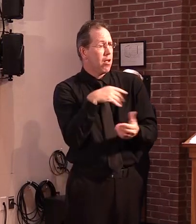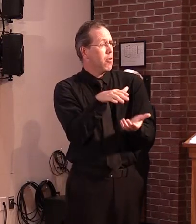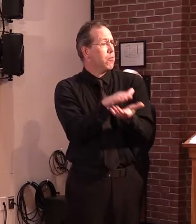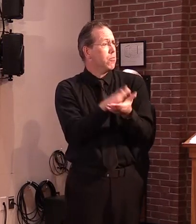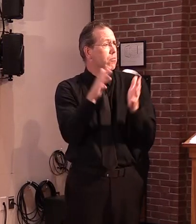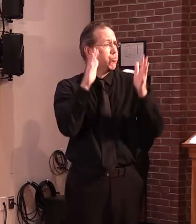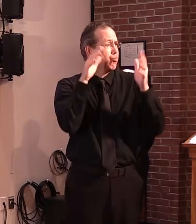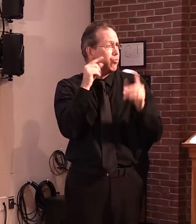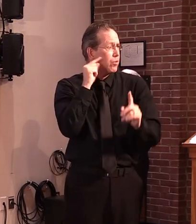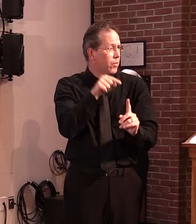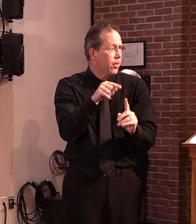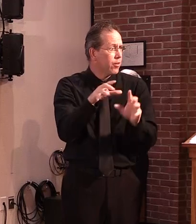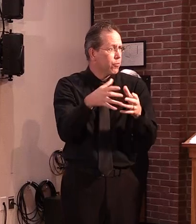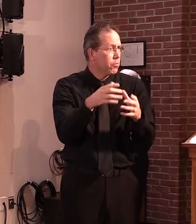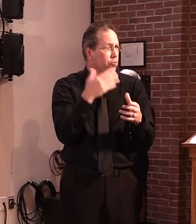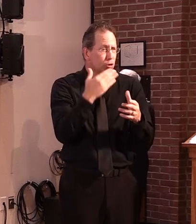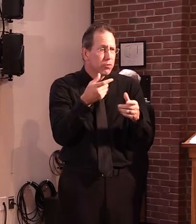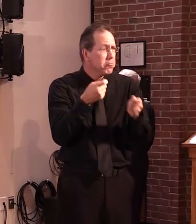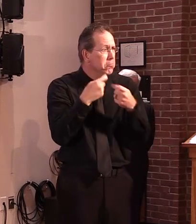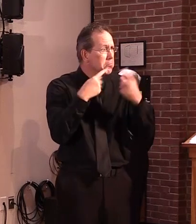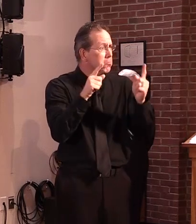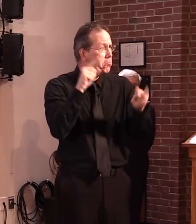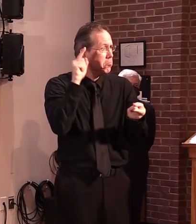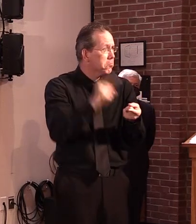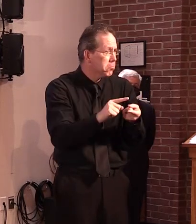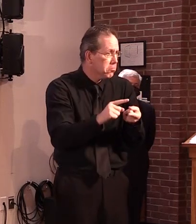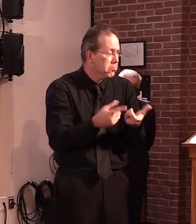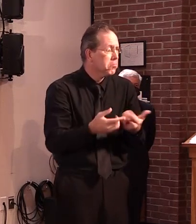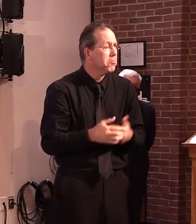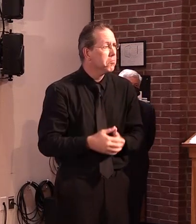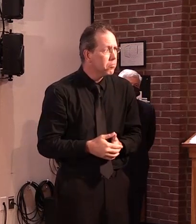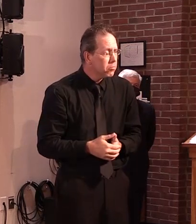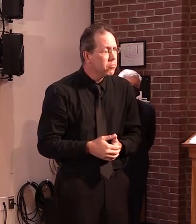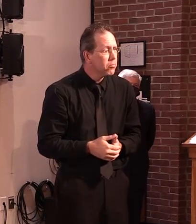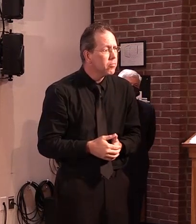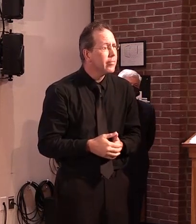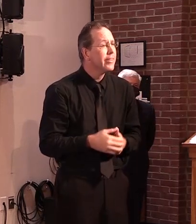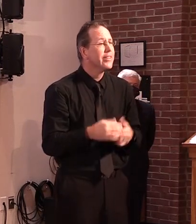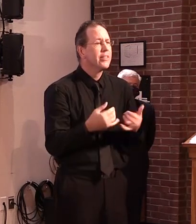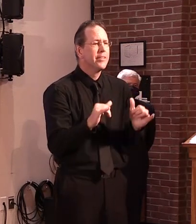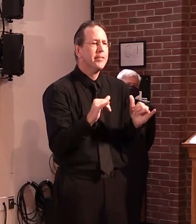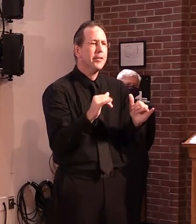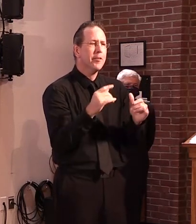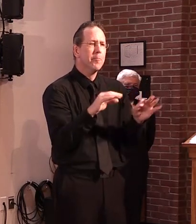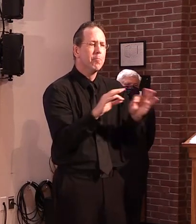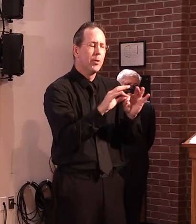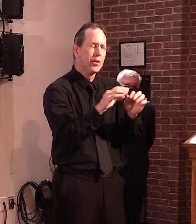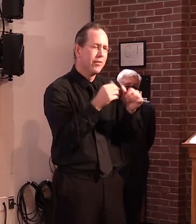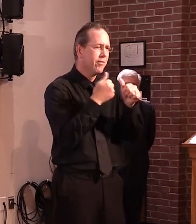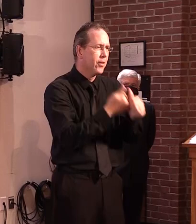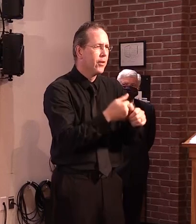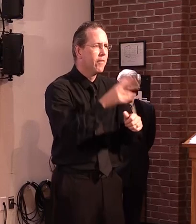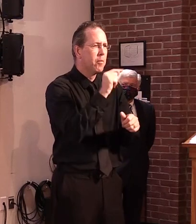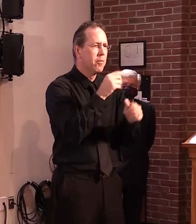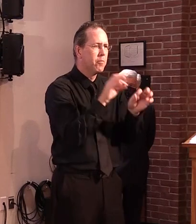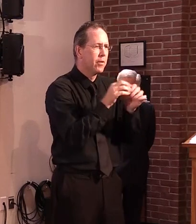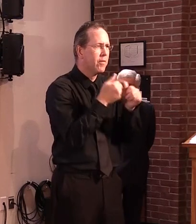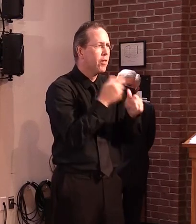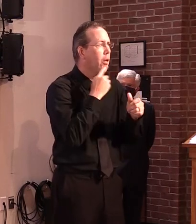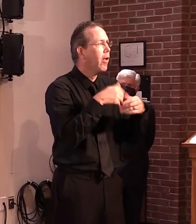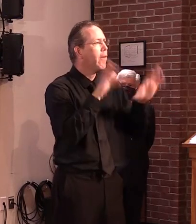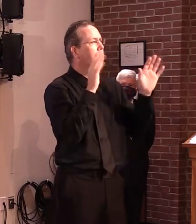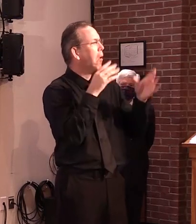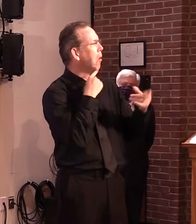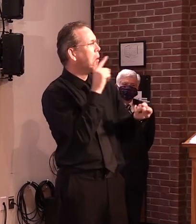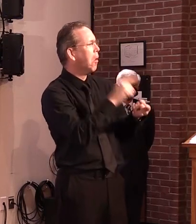so well, the message that I'd like all of the citizens of the state to hear is that this virus is